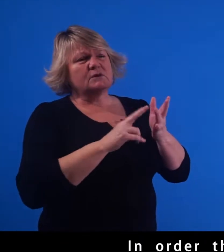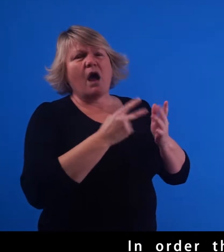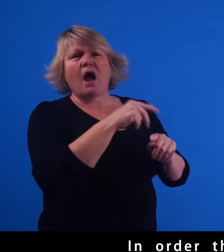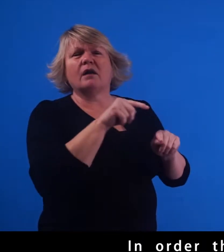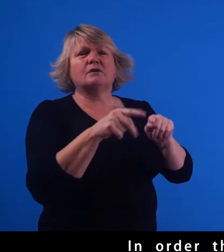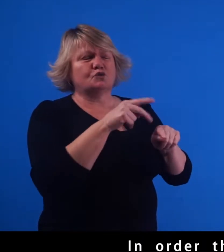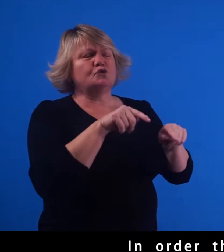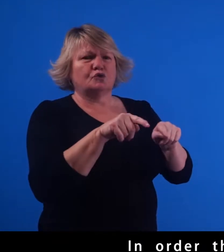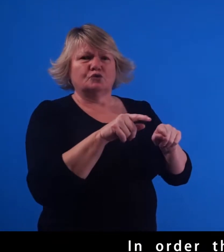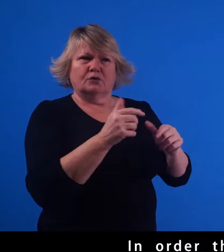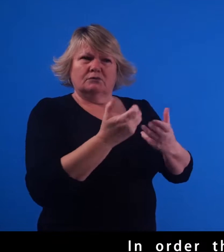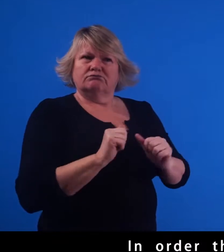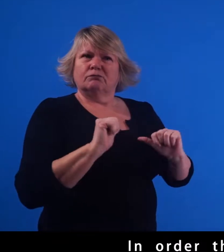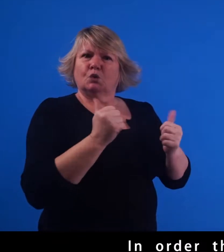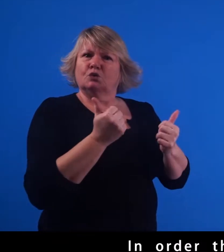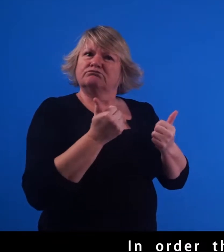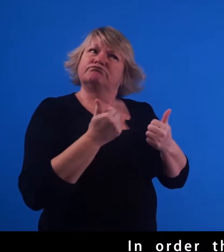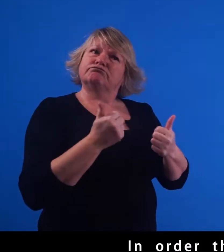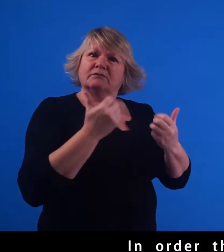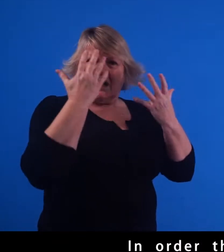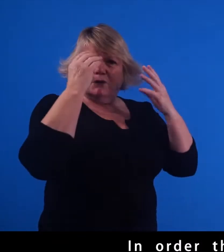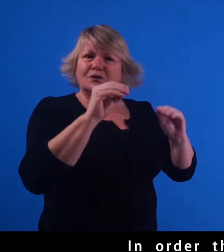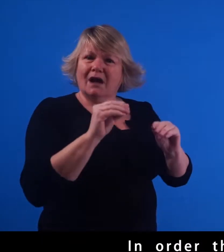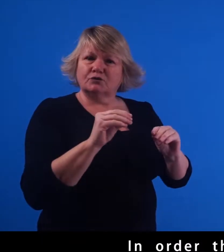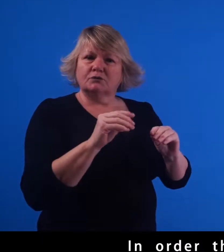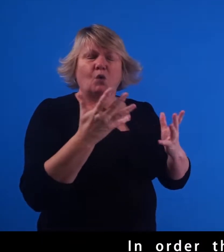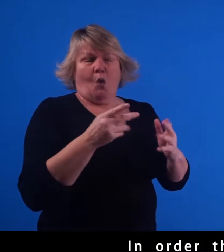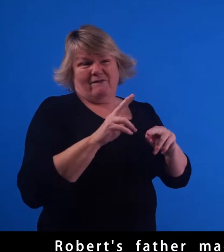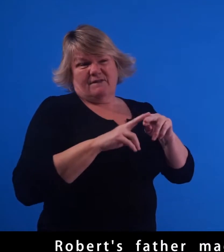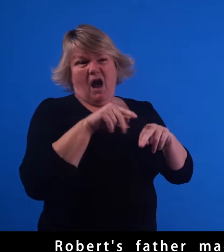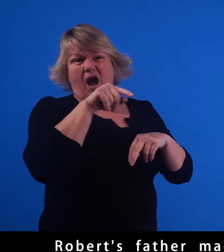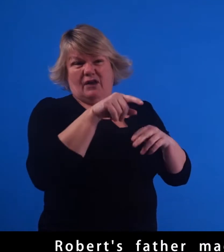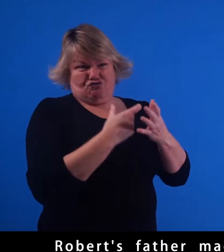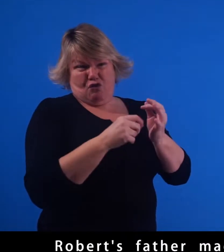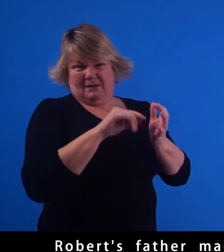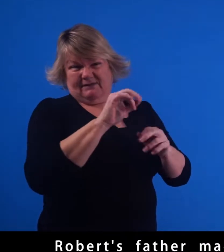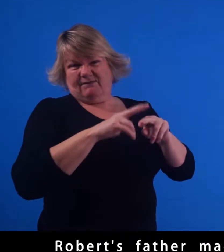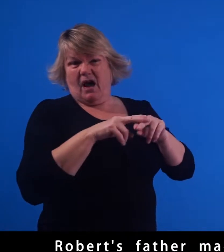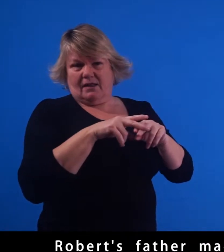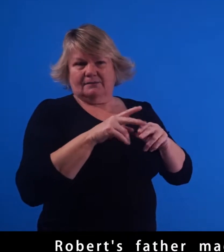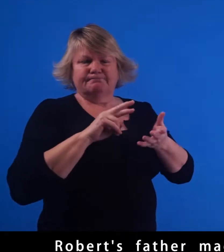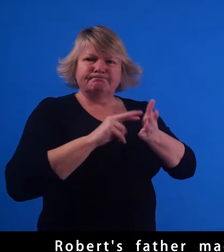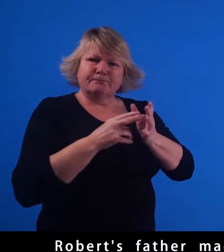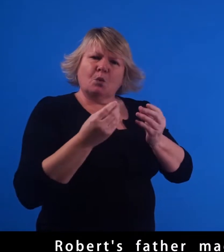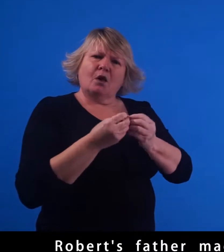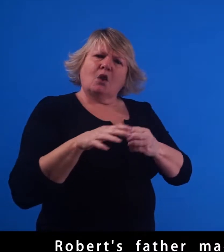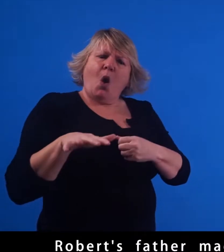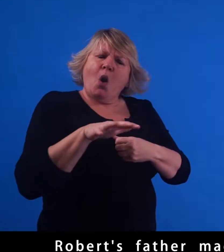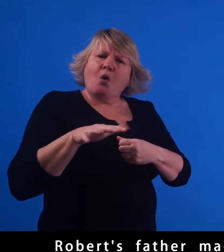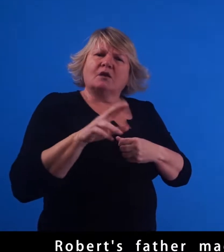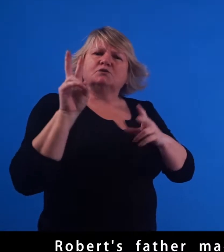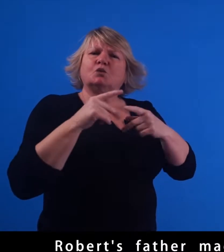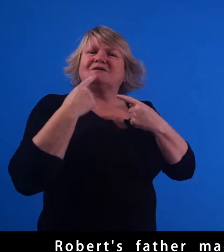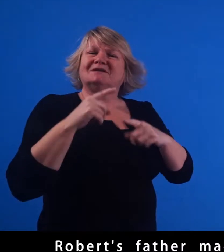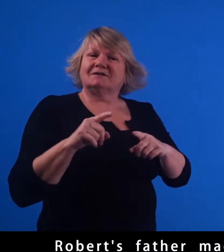In order that his sons could receive a decent education, Robert's father made an arrangement with a local